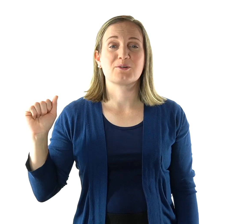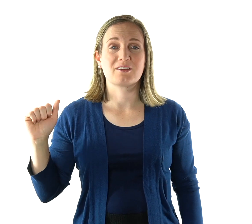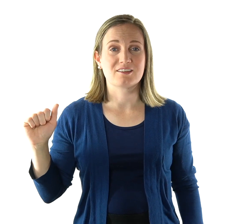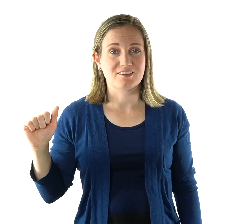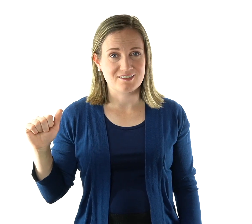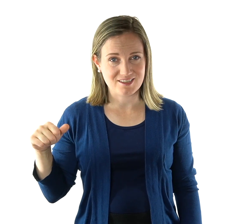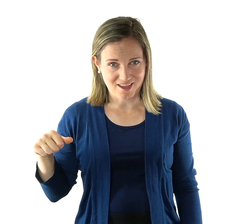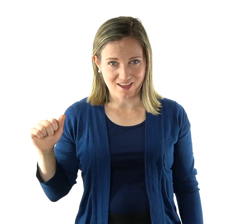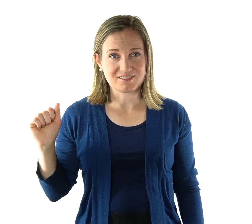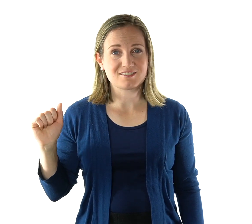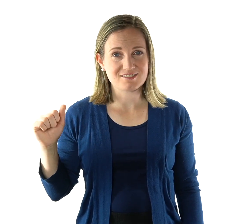going, yes,